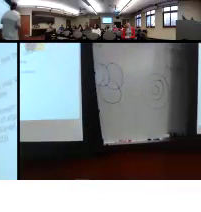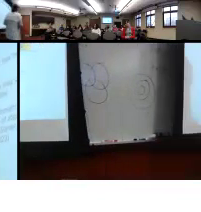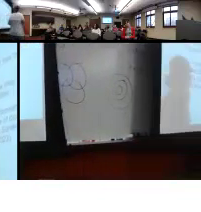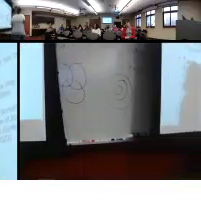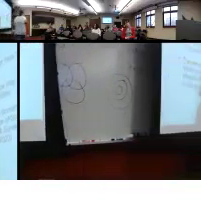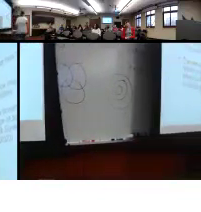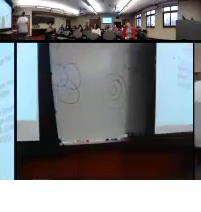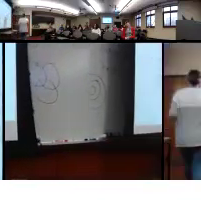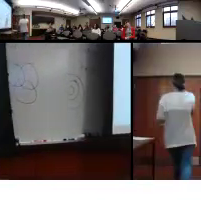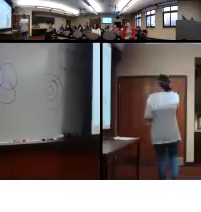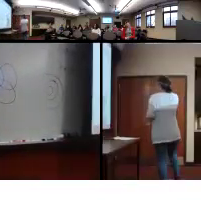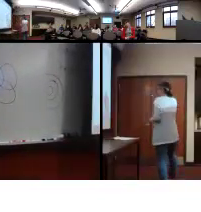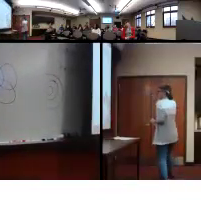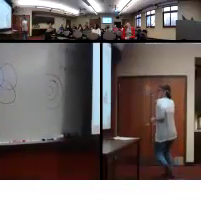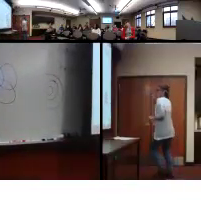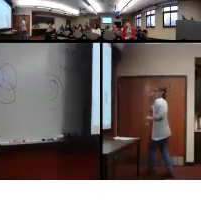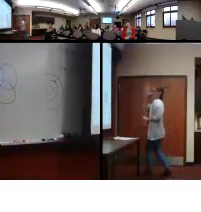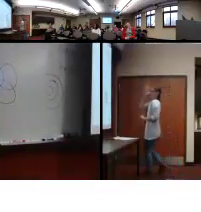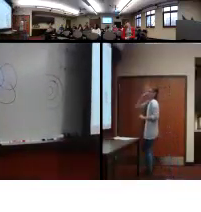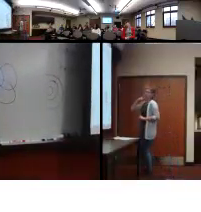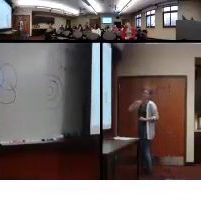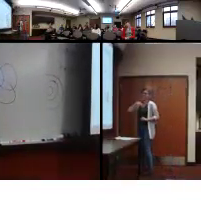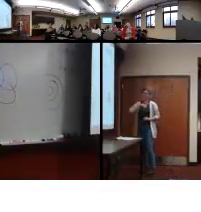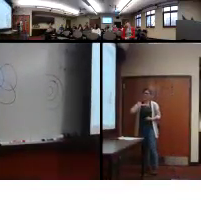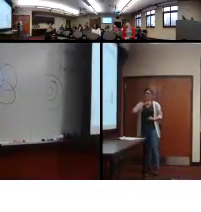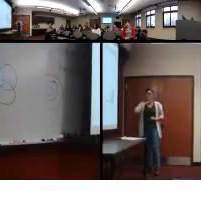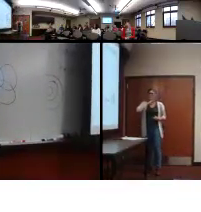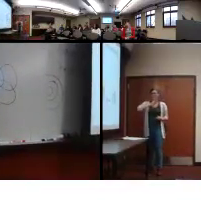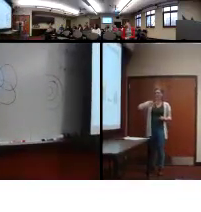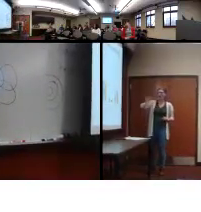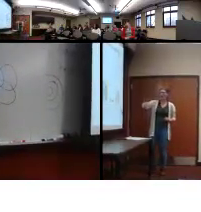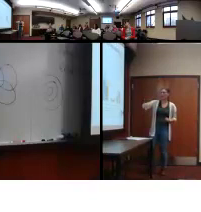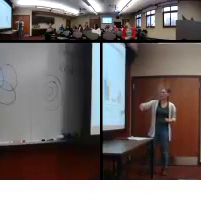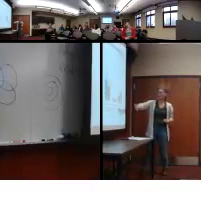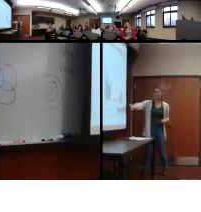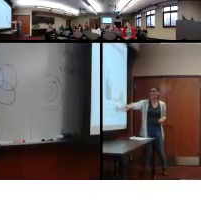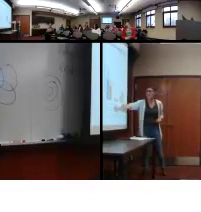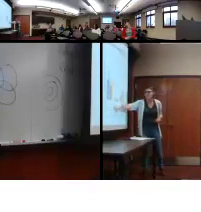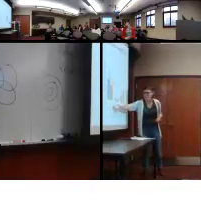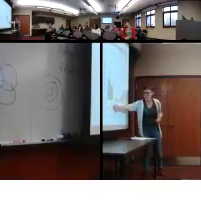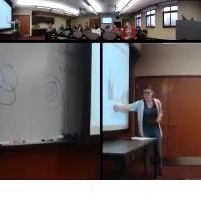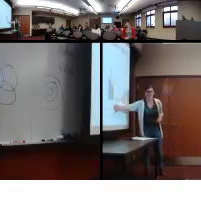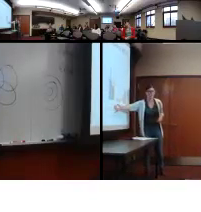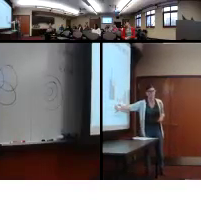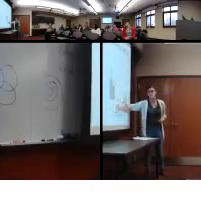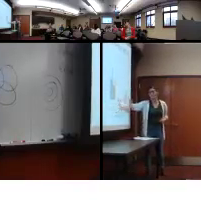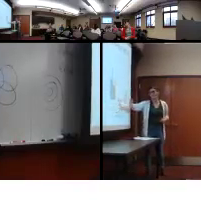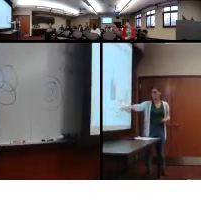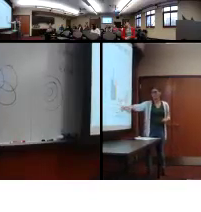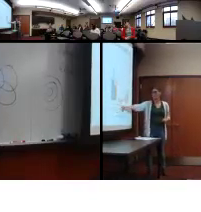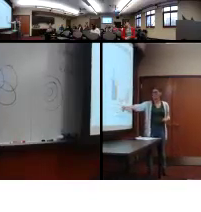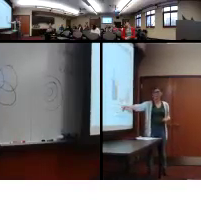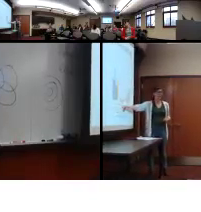Sümer's research in 2022. And what they did is they measured native signing